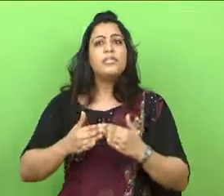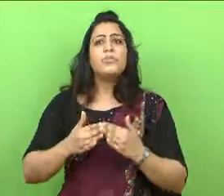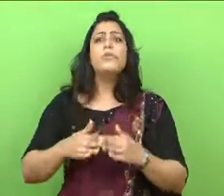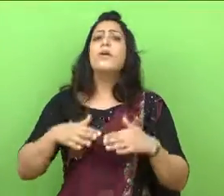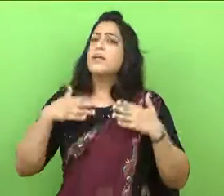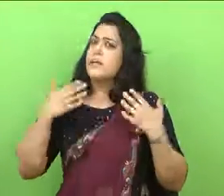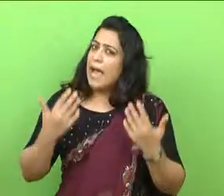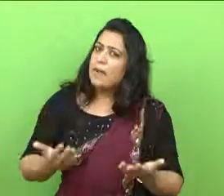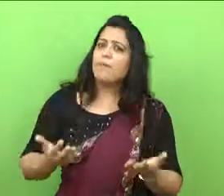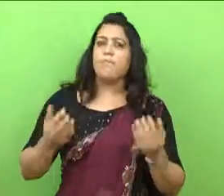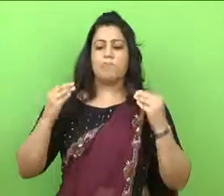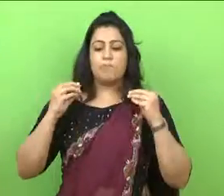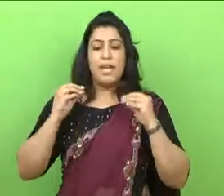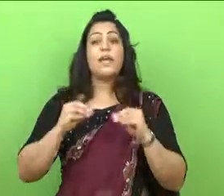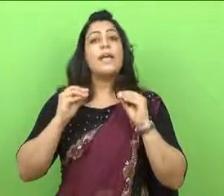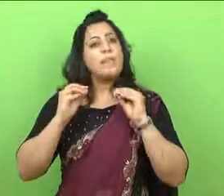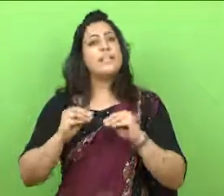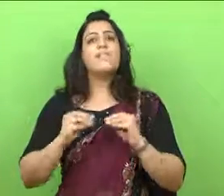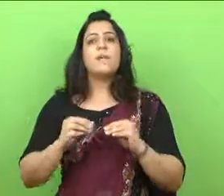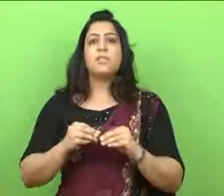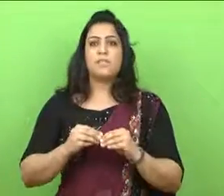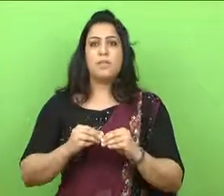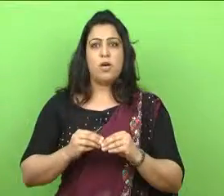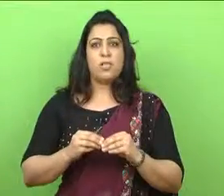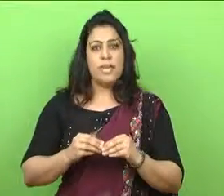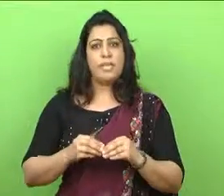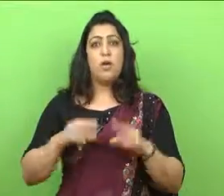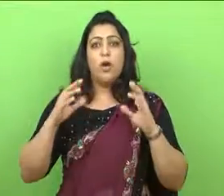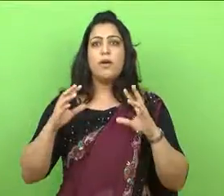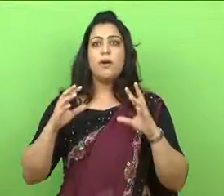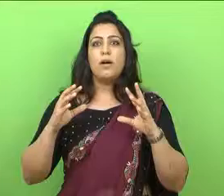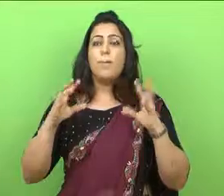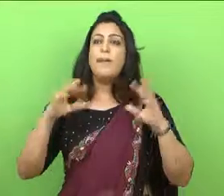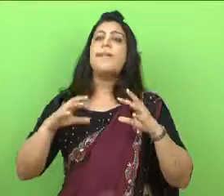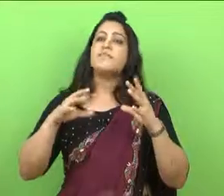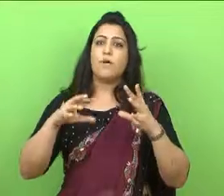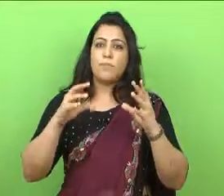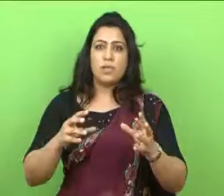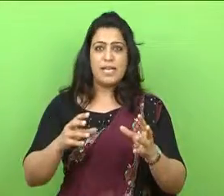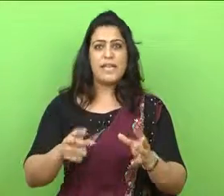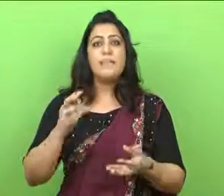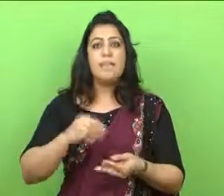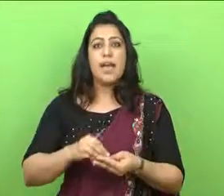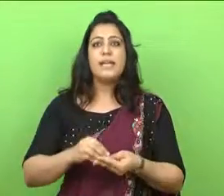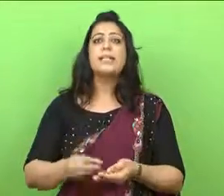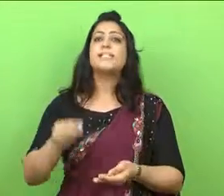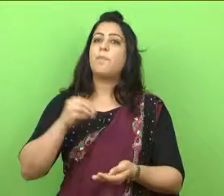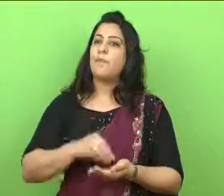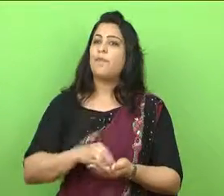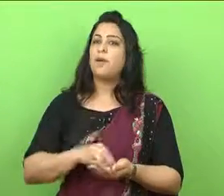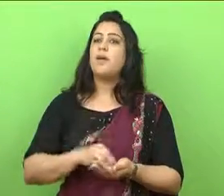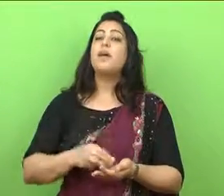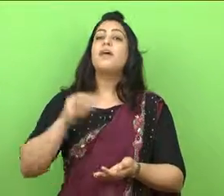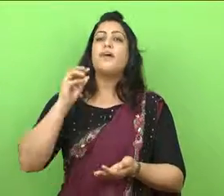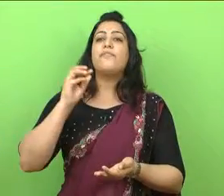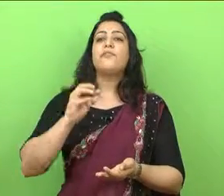issue can take creative inputs from your side or opinions from your side. In fact, it is preferred if you